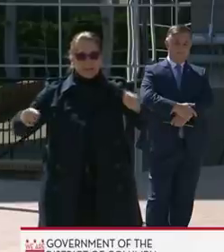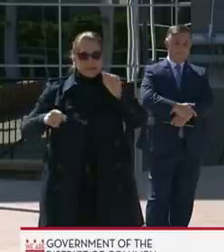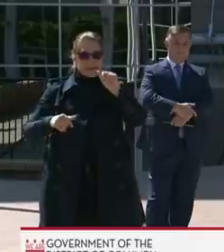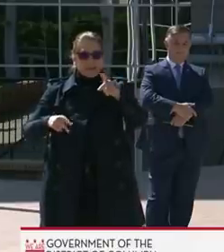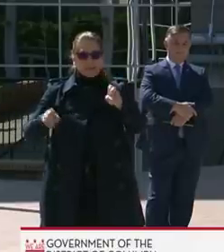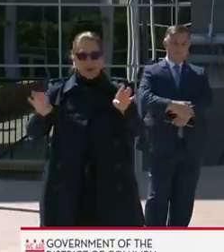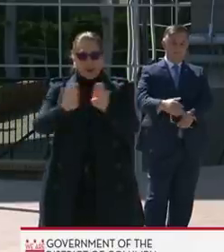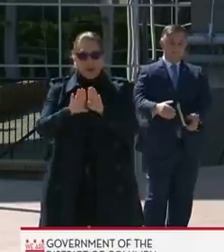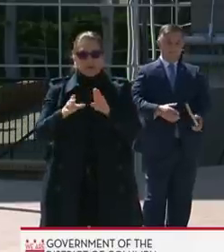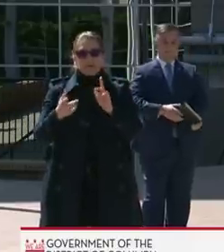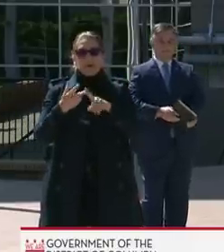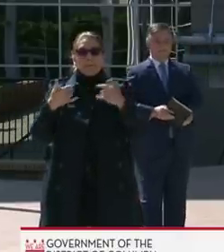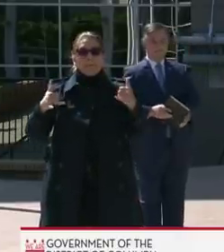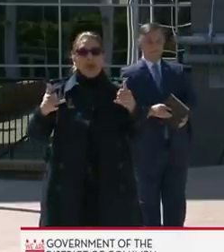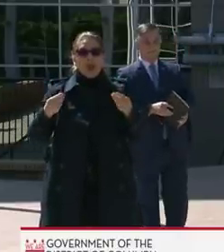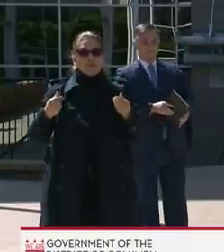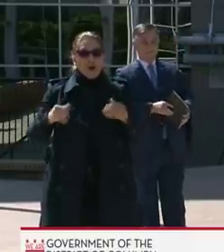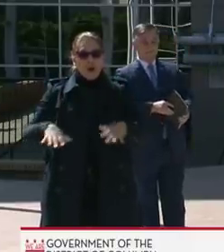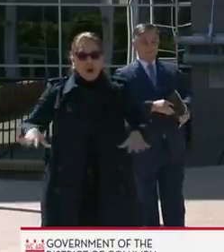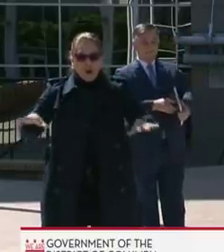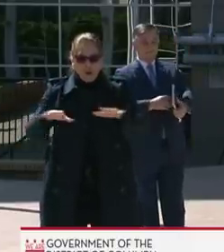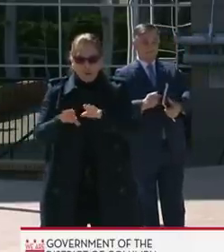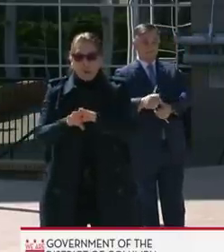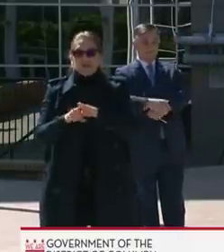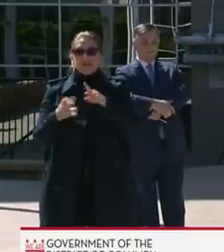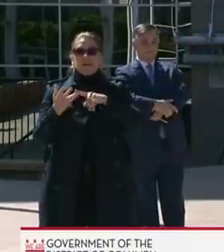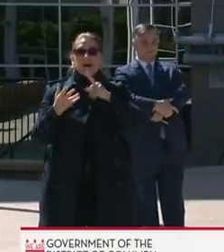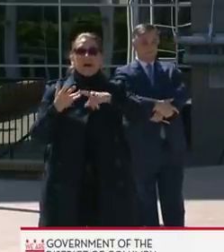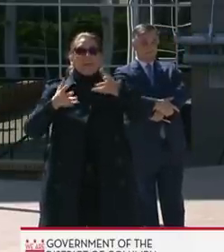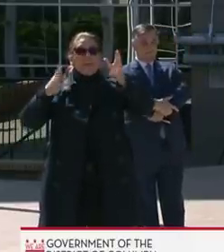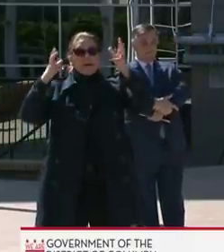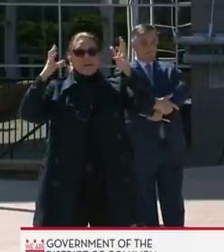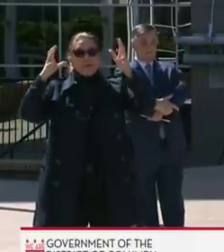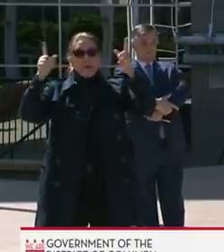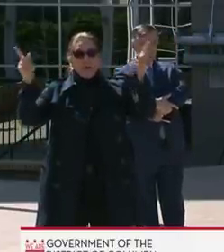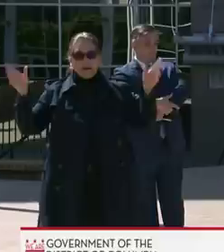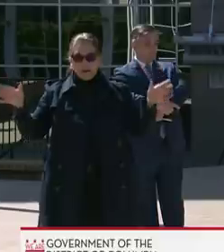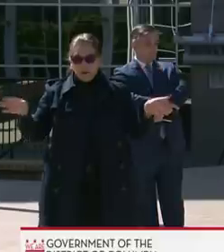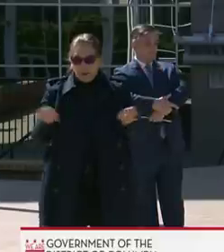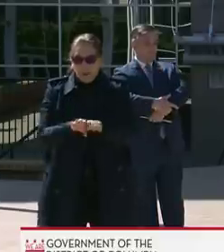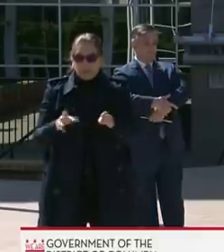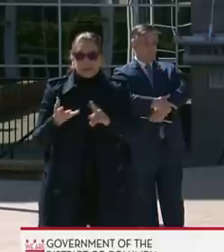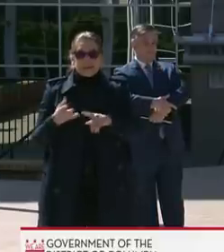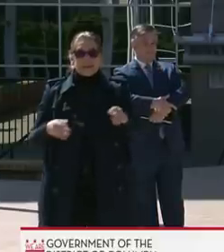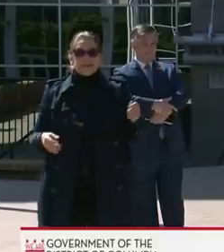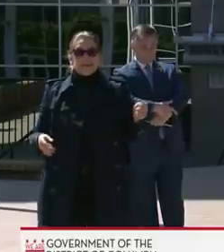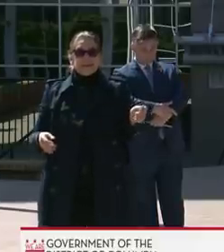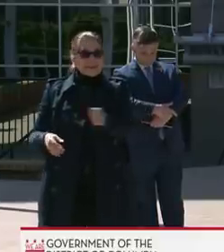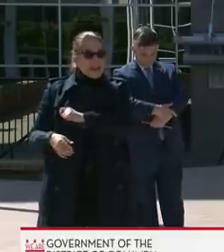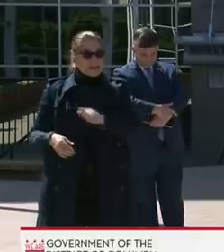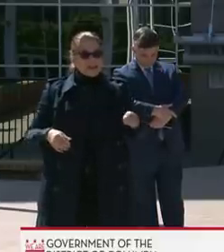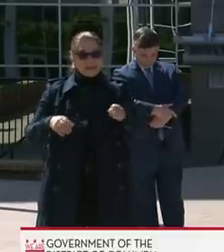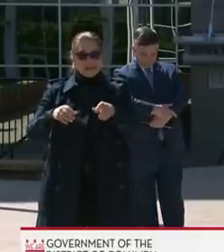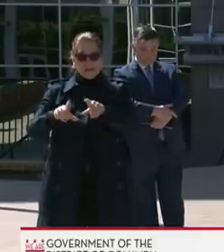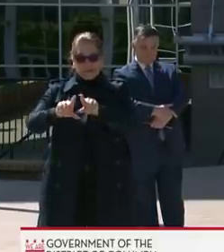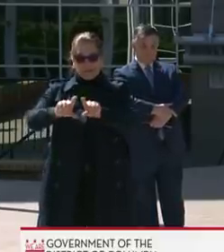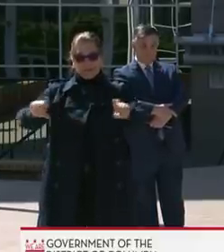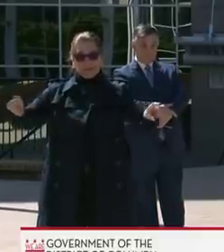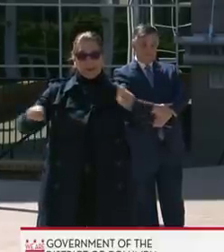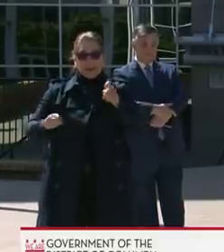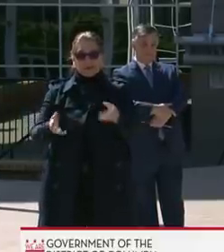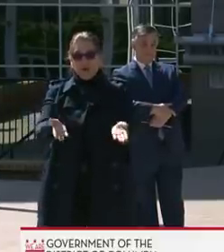and tennis courts. We still have people gathering in places where they know they shouldn't. And so we need the